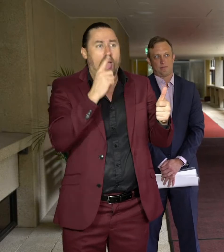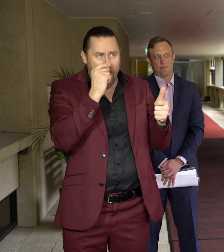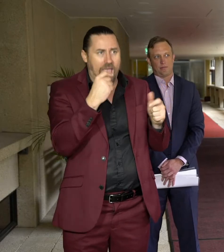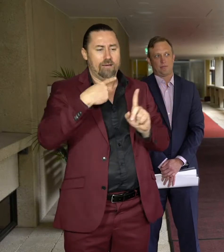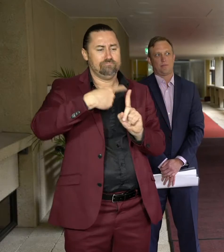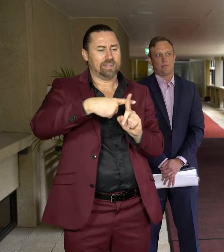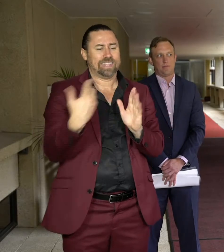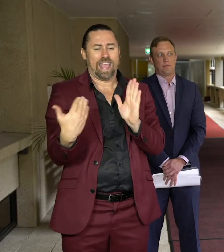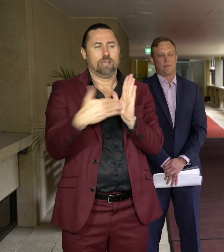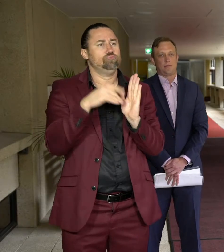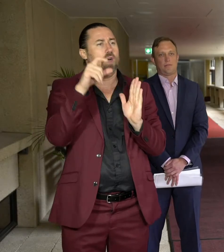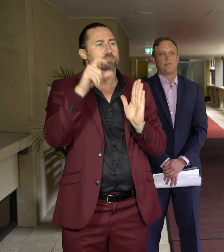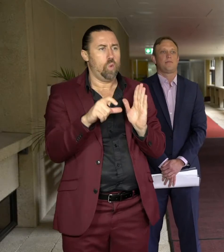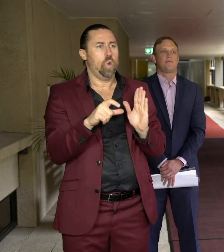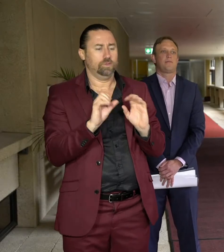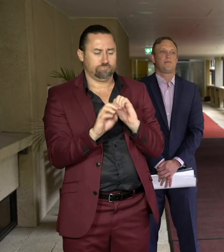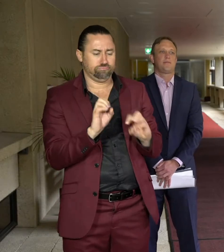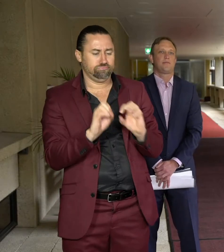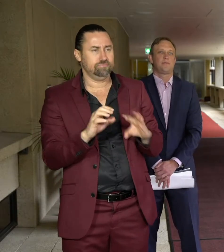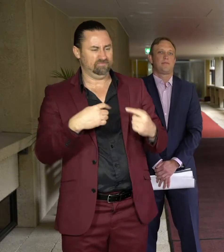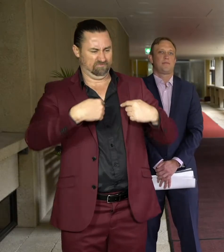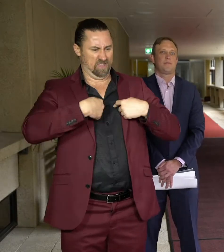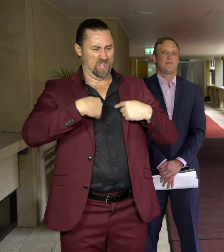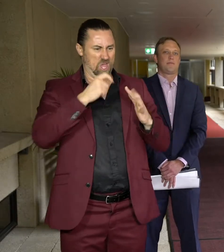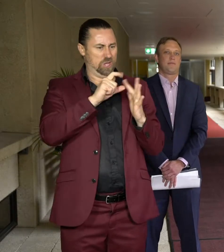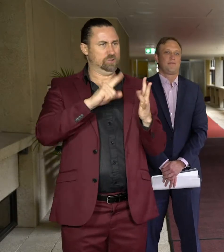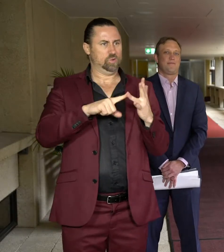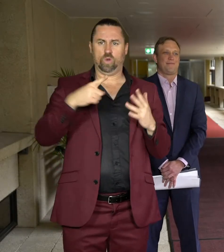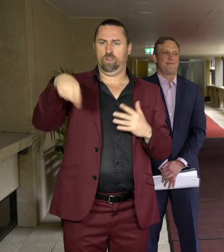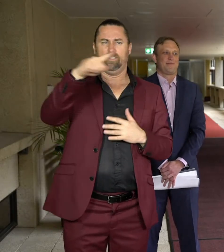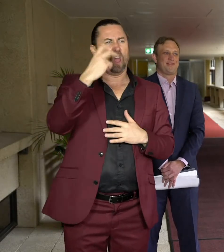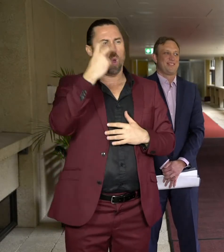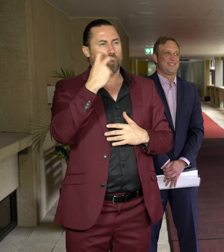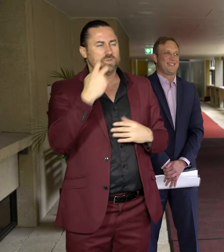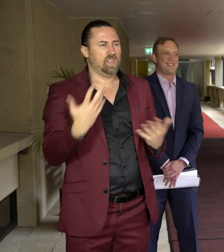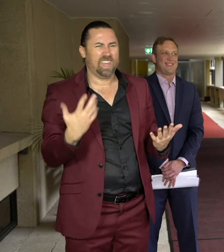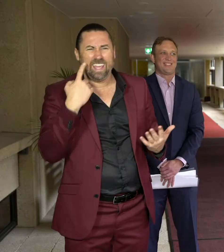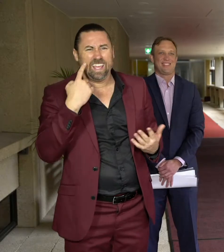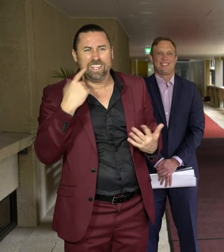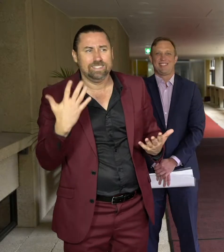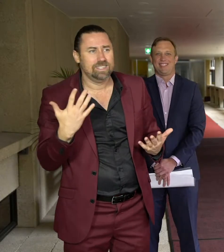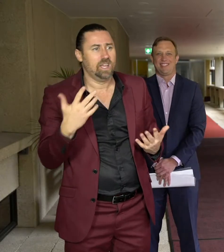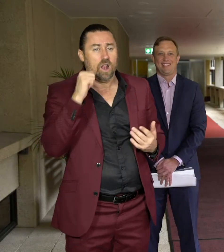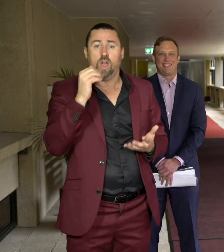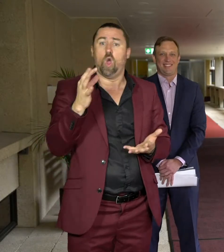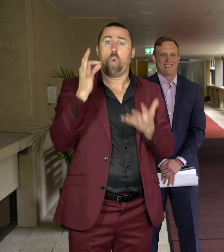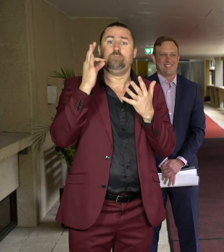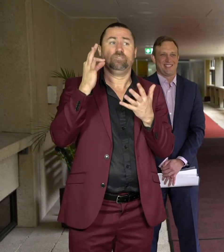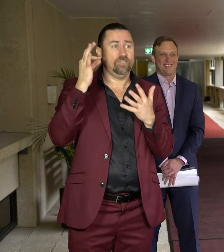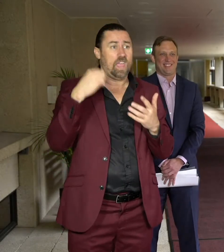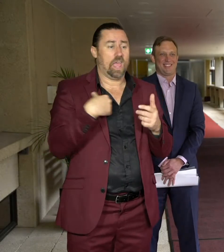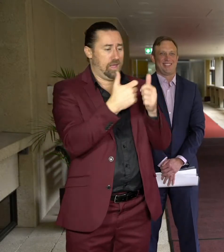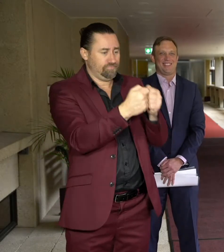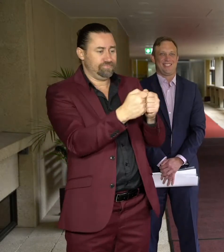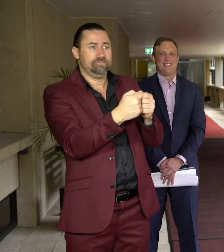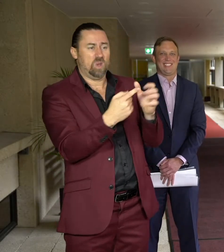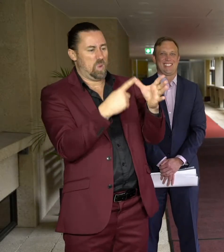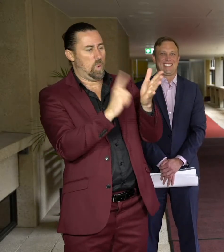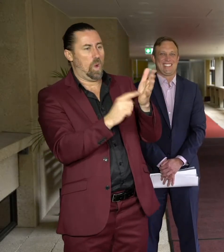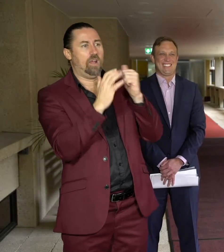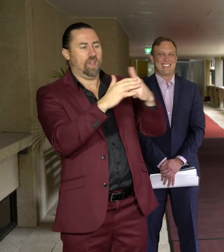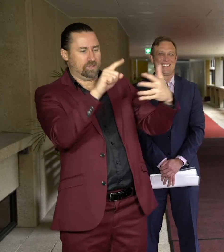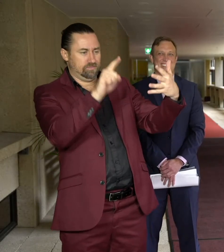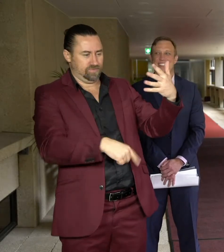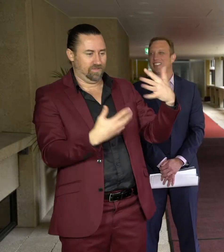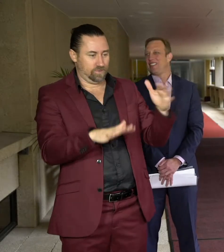in people for you. And you can add to your lists of people that you go out and have a coffee with, and you can check in all of your group at once.